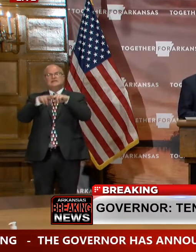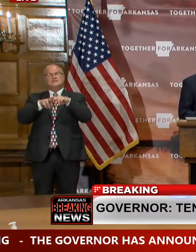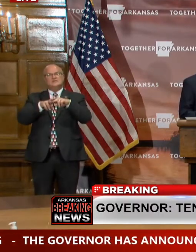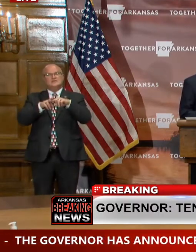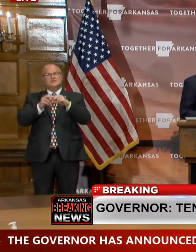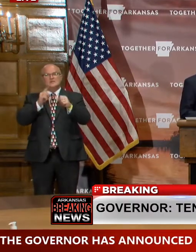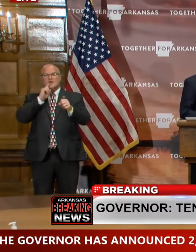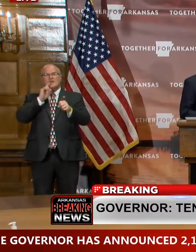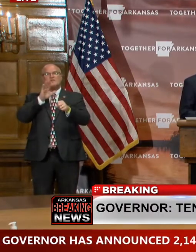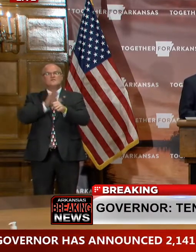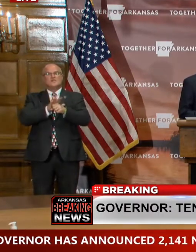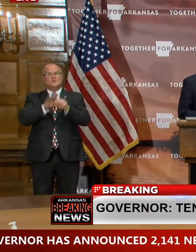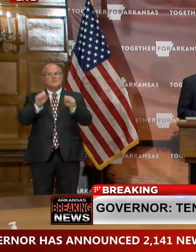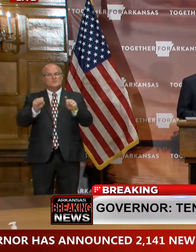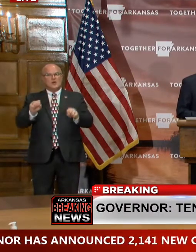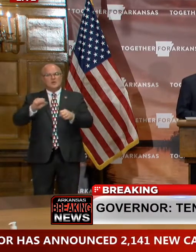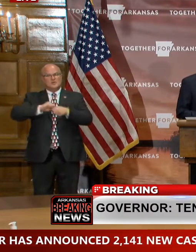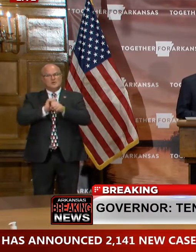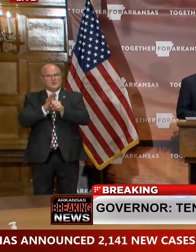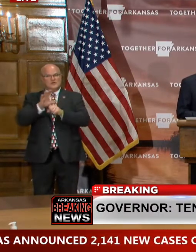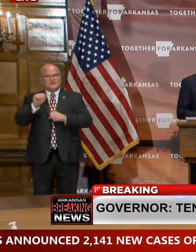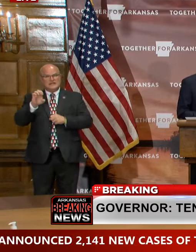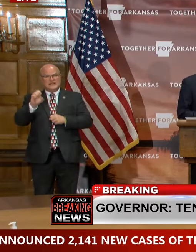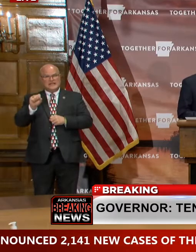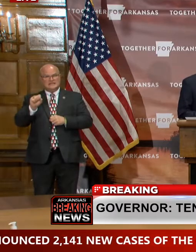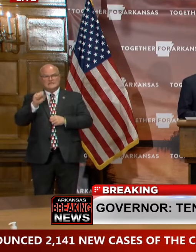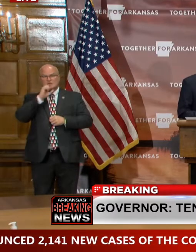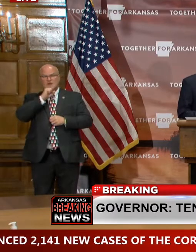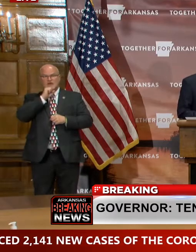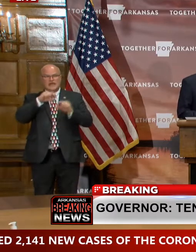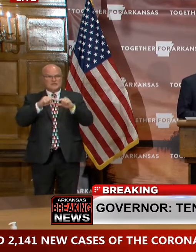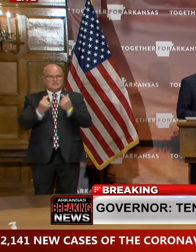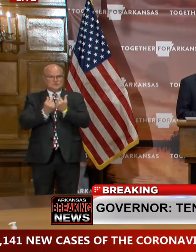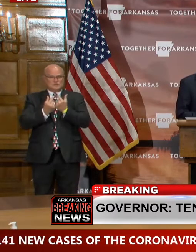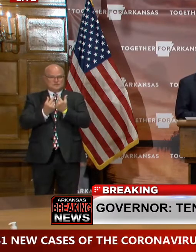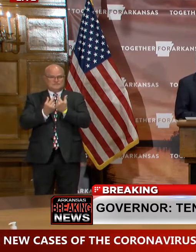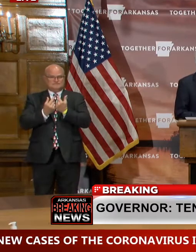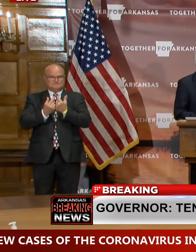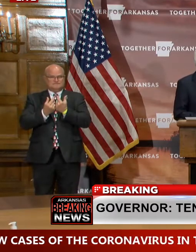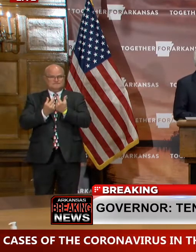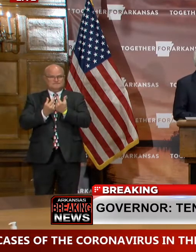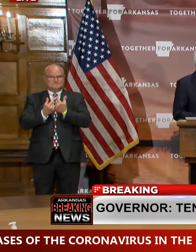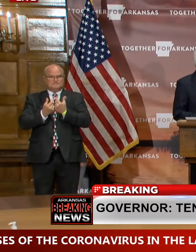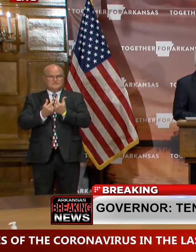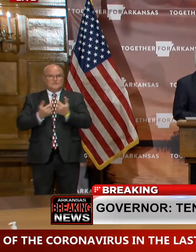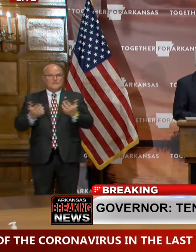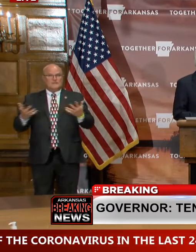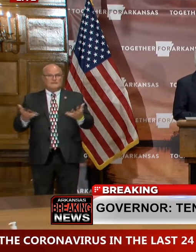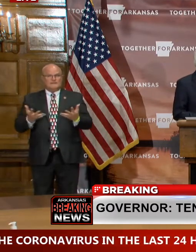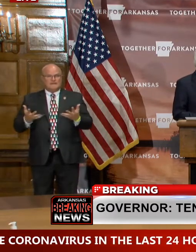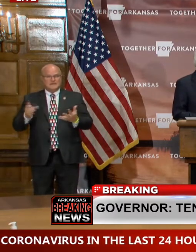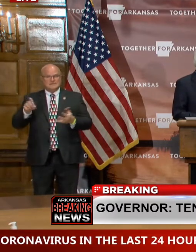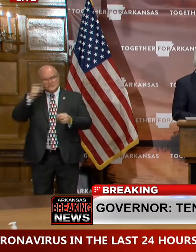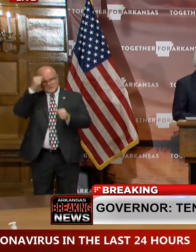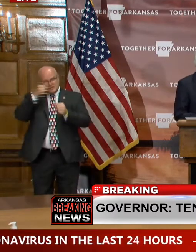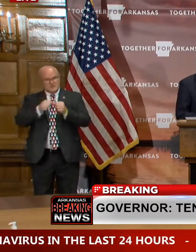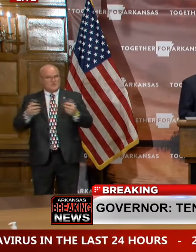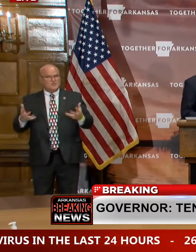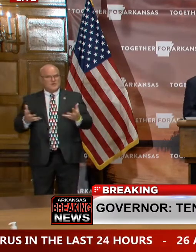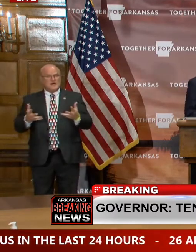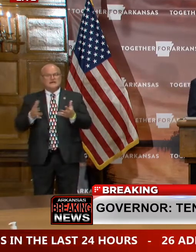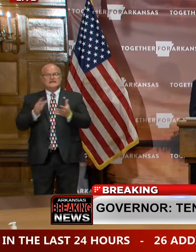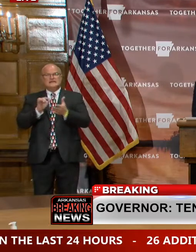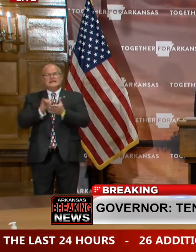in confirmed and probable COVID cases by age group. Now, what we always have to remember is